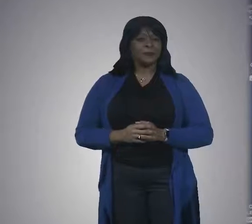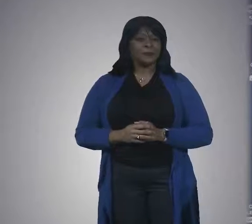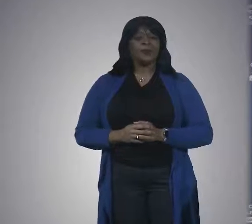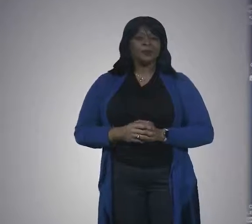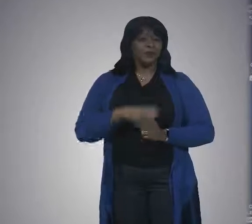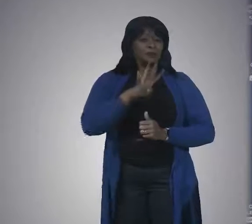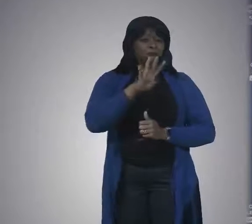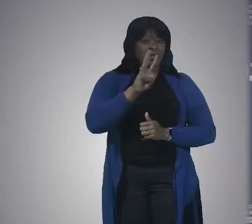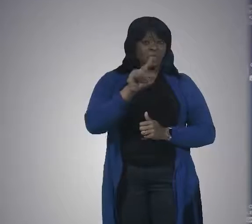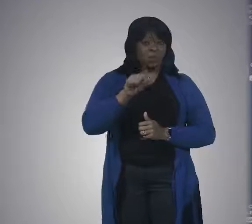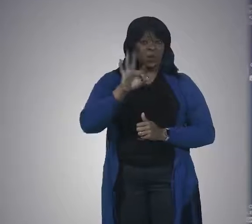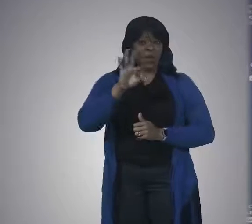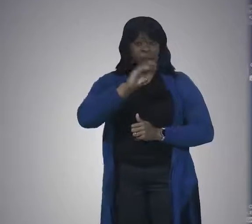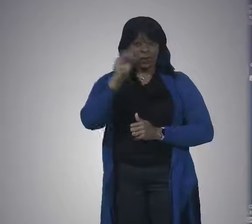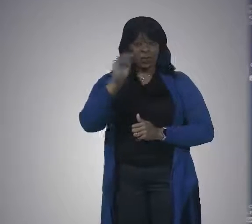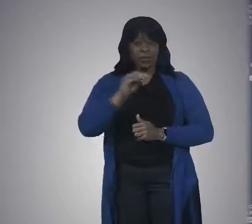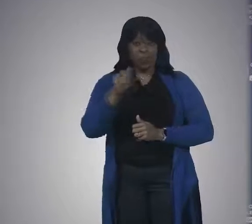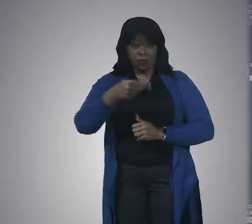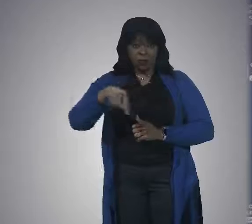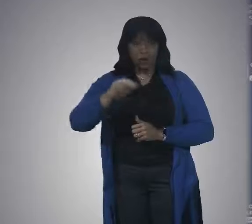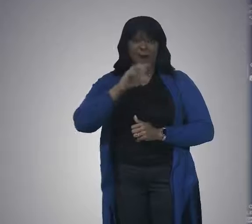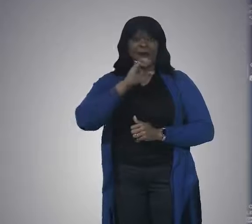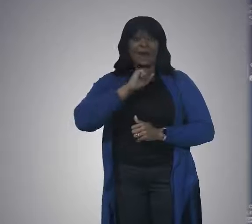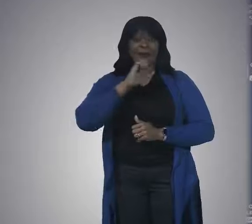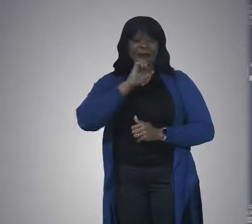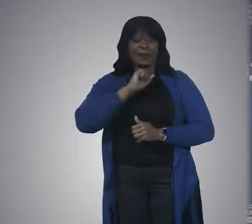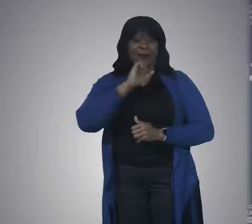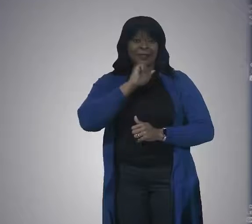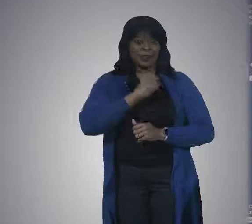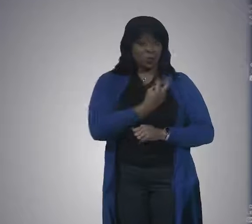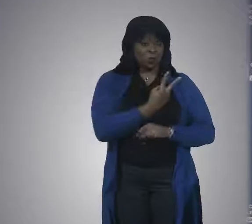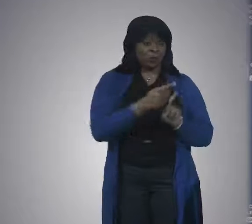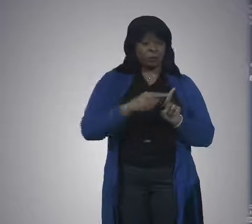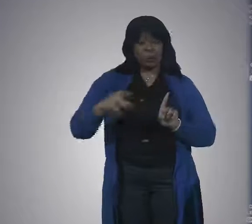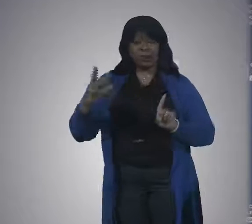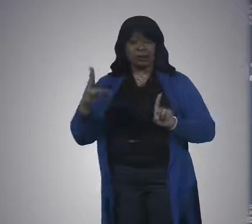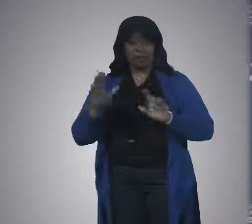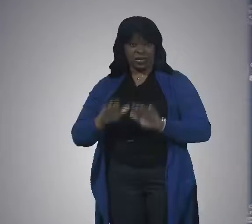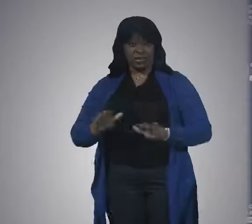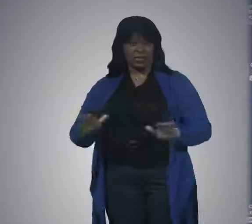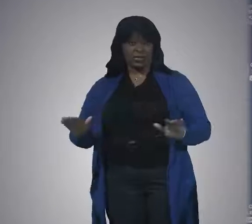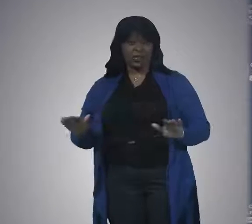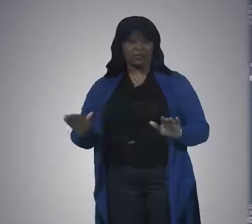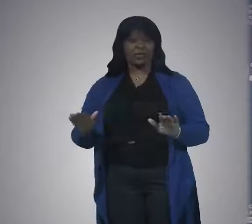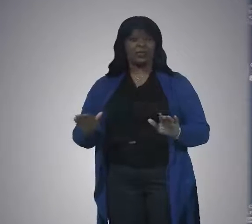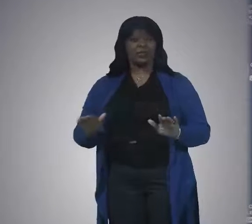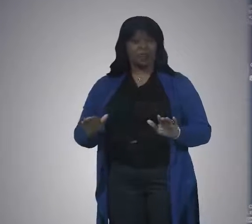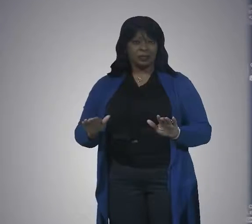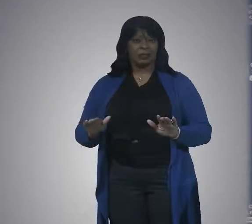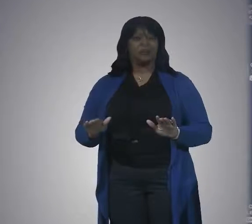So 46.9% of those aged 12 to 17